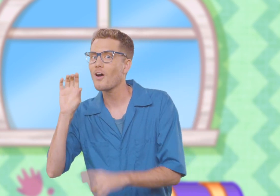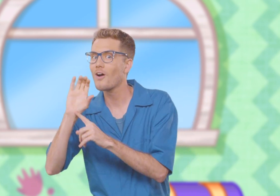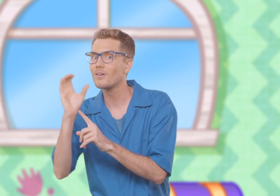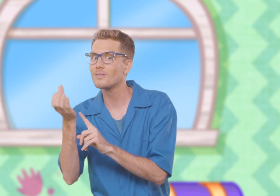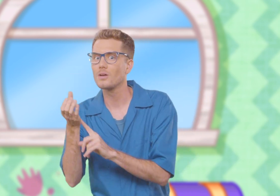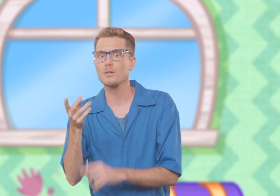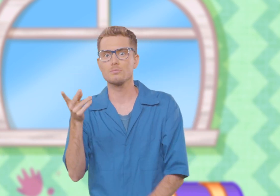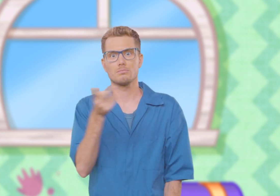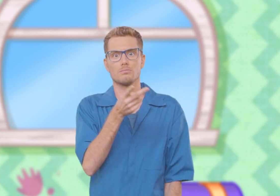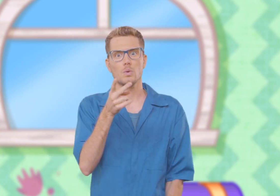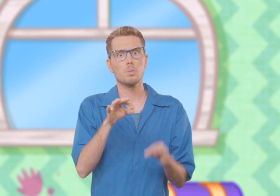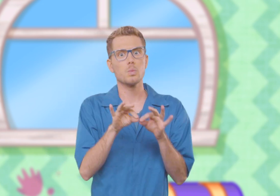deaf culture are.